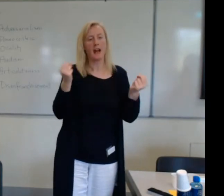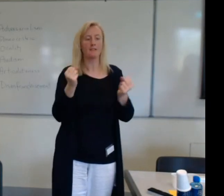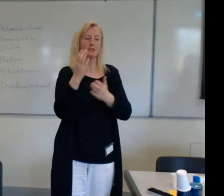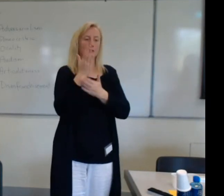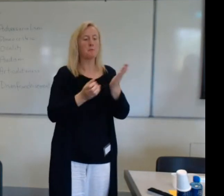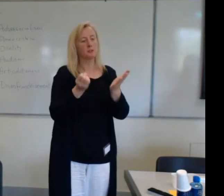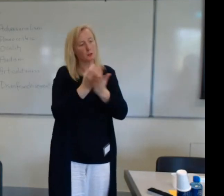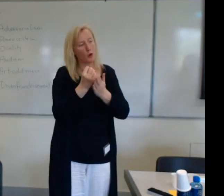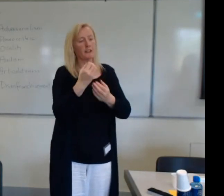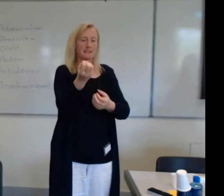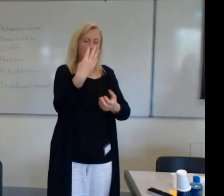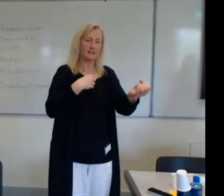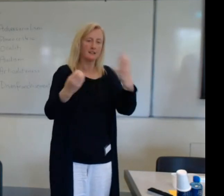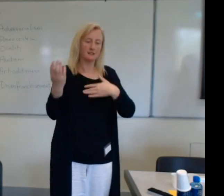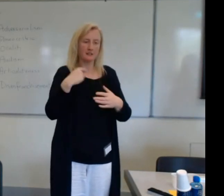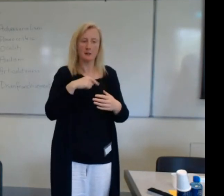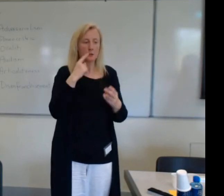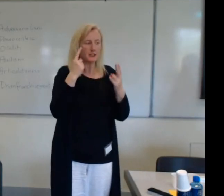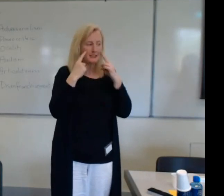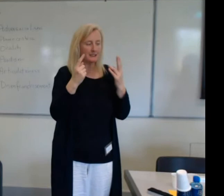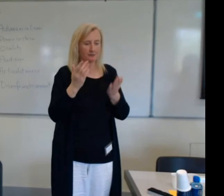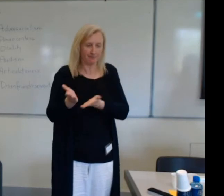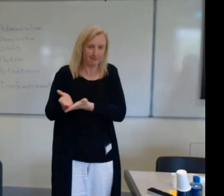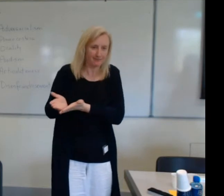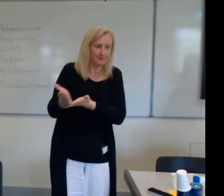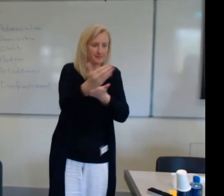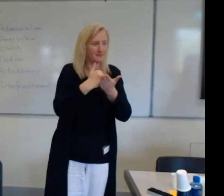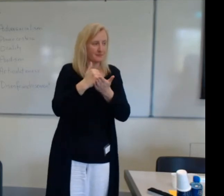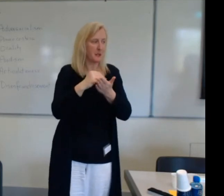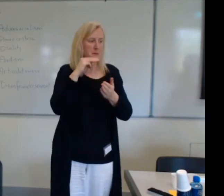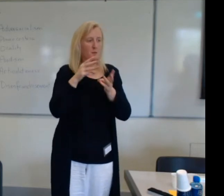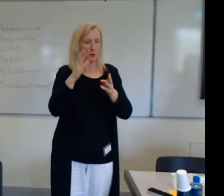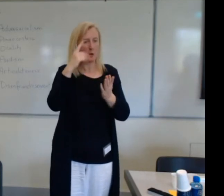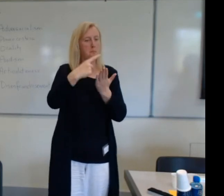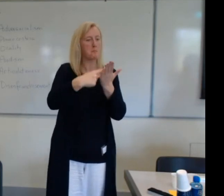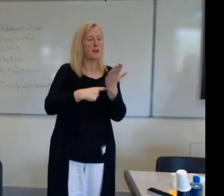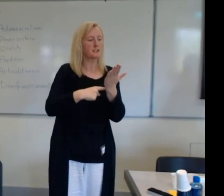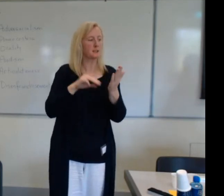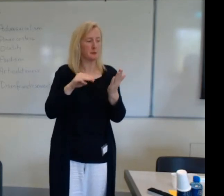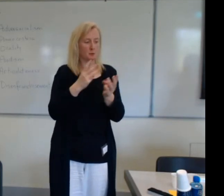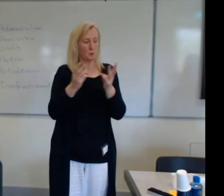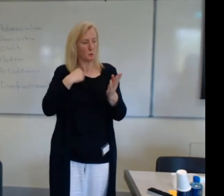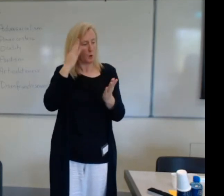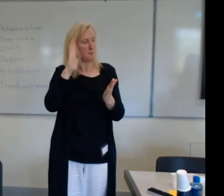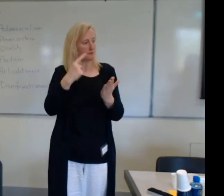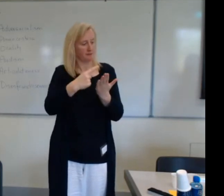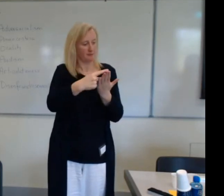to tell, but unless you can pull them together in some meaningful way, of course, policymakers don't really want to know. And, you know, I'm sure the Garda